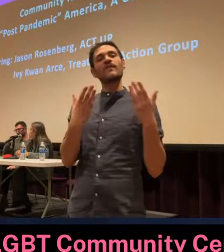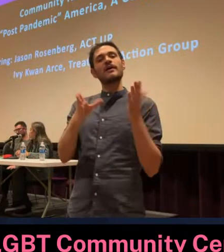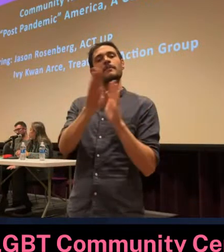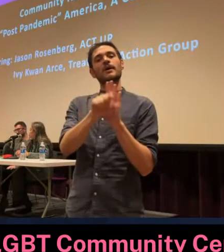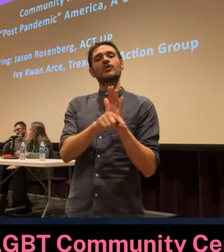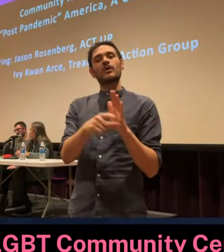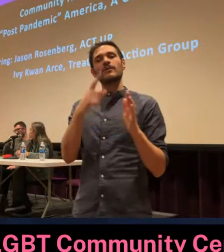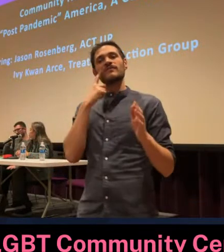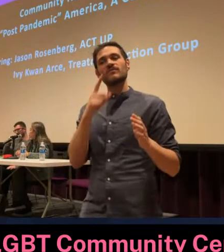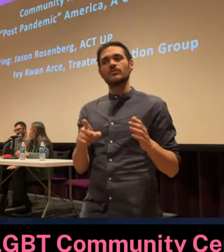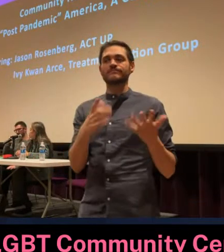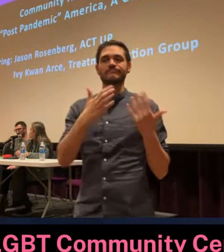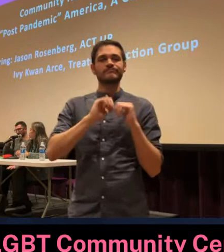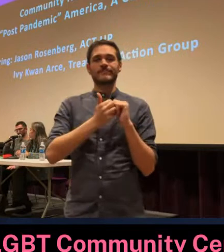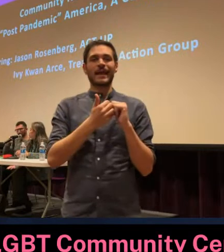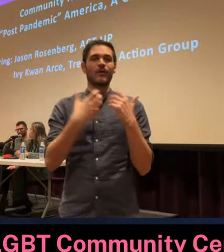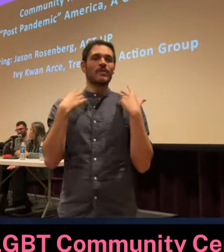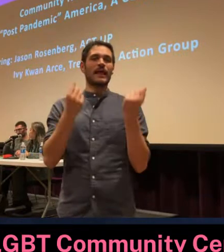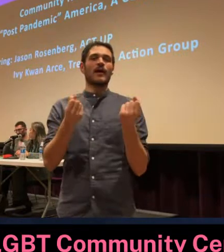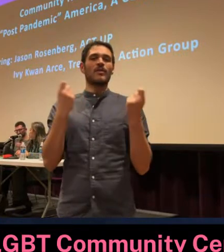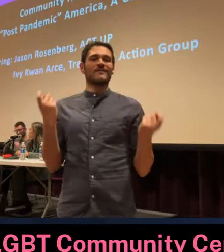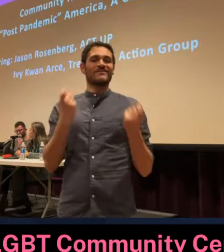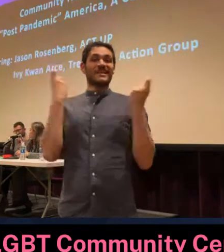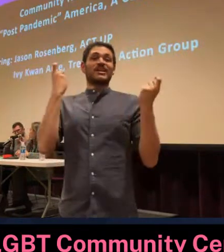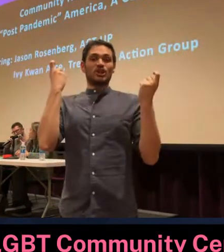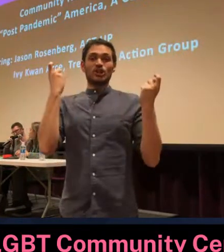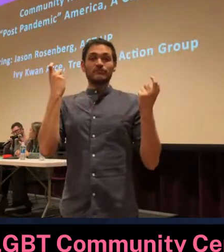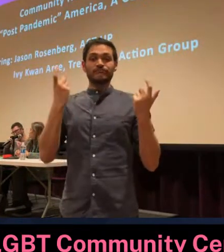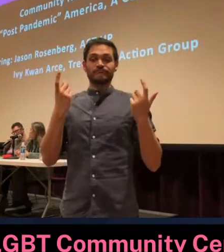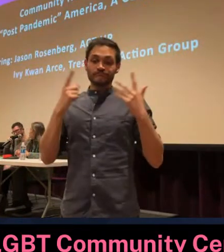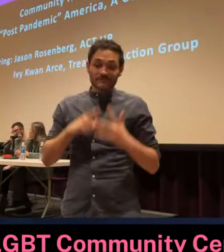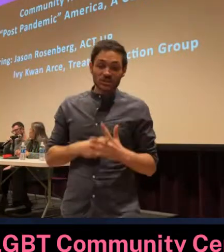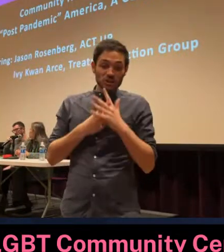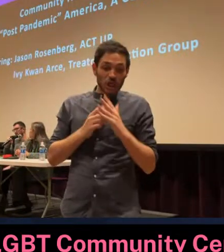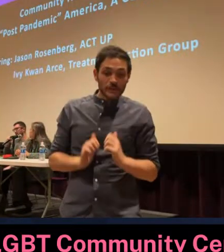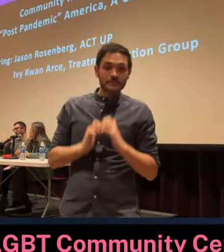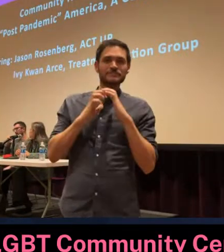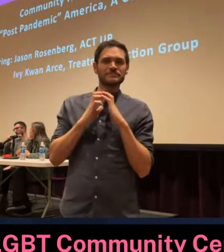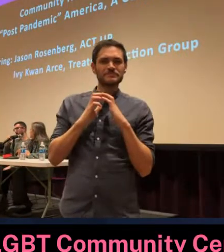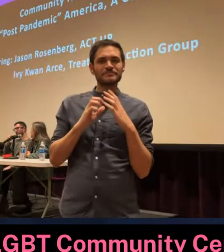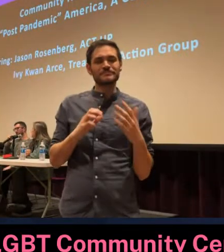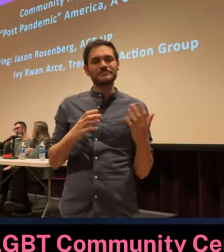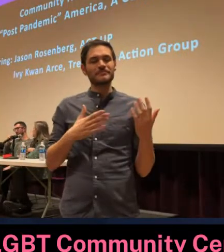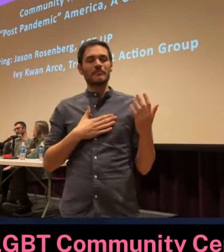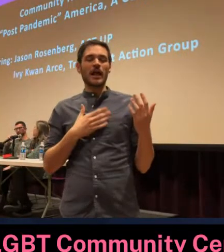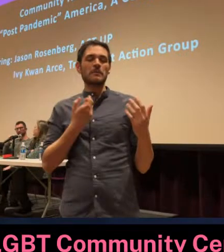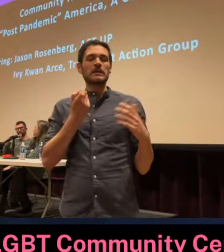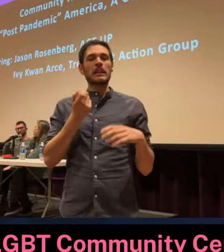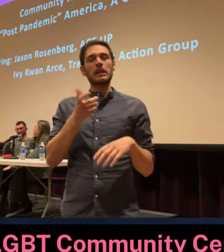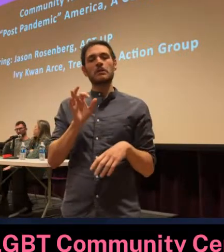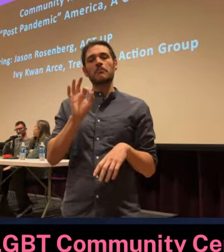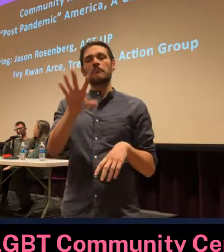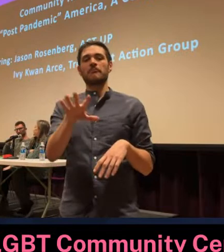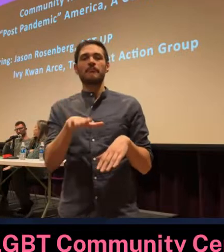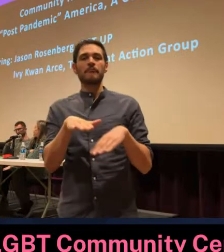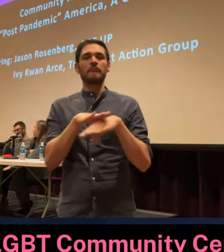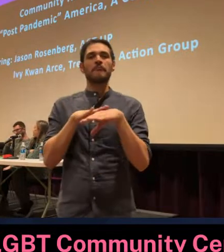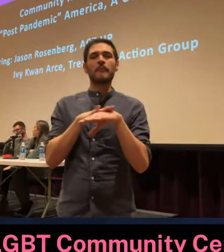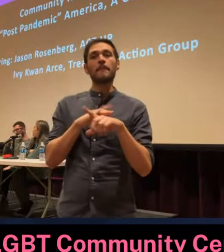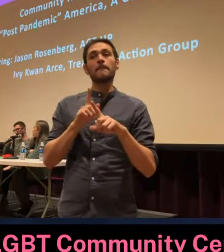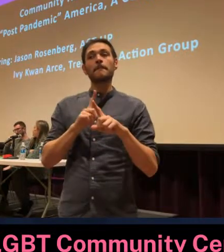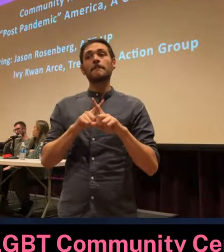of how the health fair started. I gave a little bit, like a little teaser. But again, a little bit of